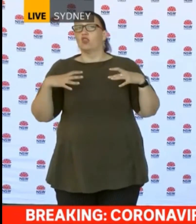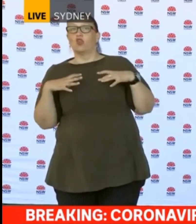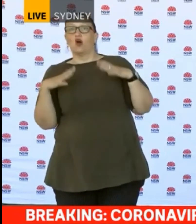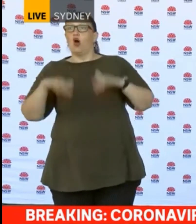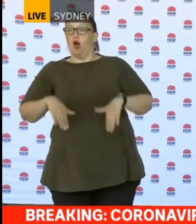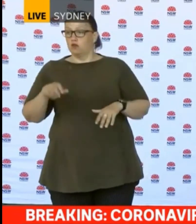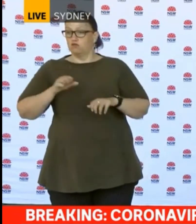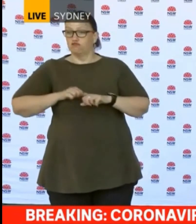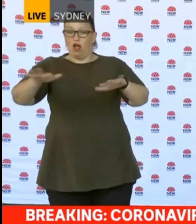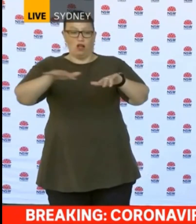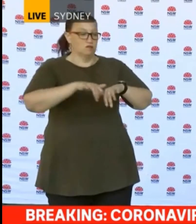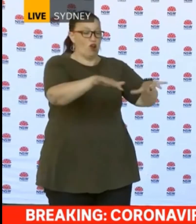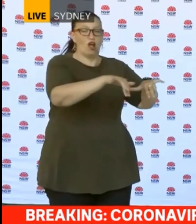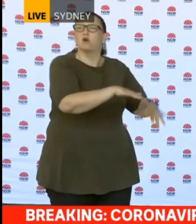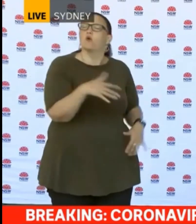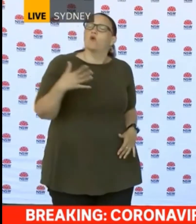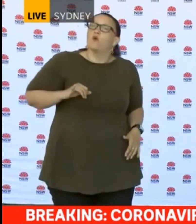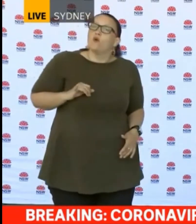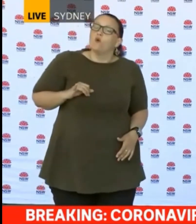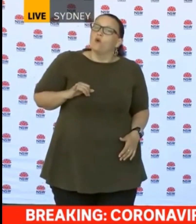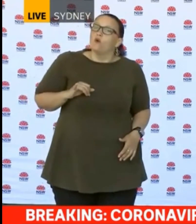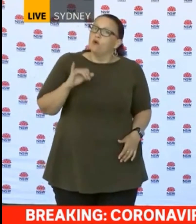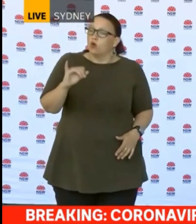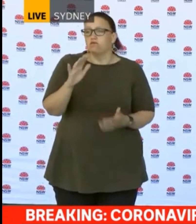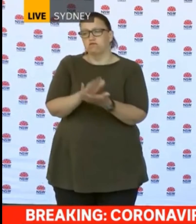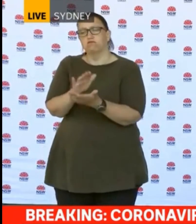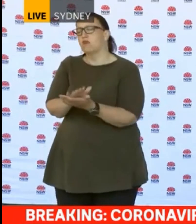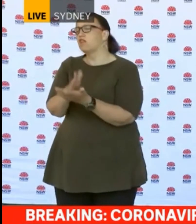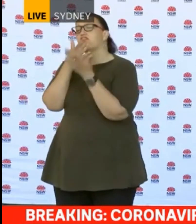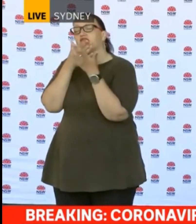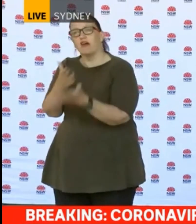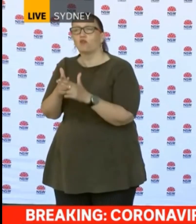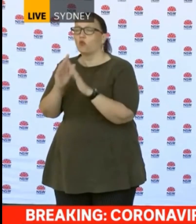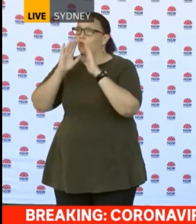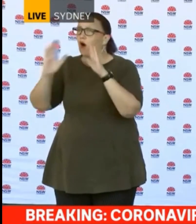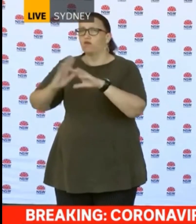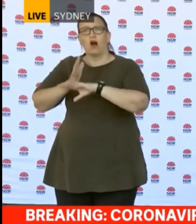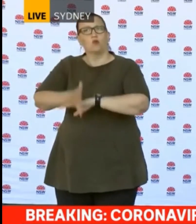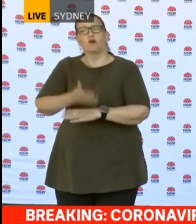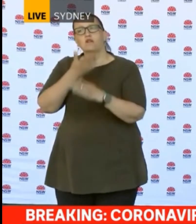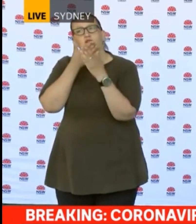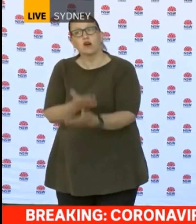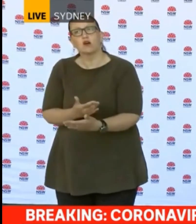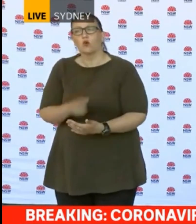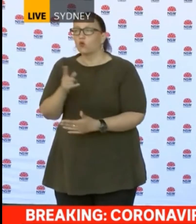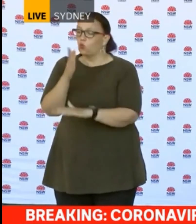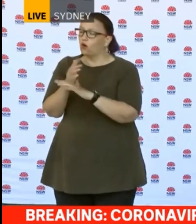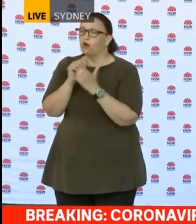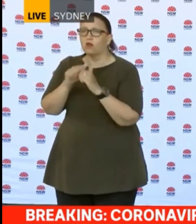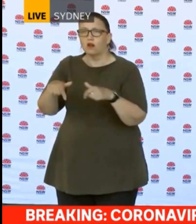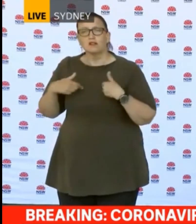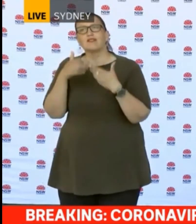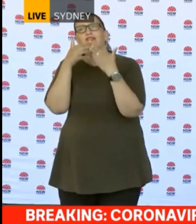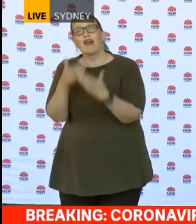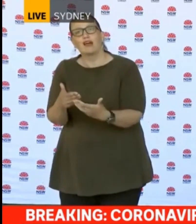further cases and been able to stop any further spread into the community. So I extend my greatest appreciation for your